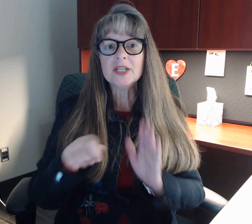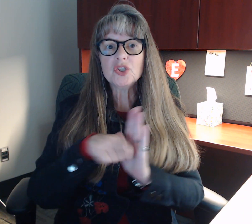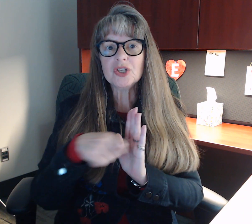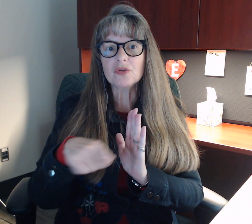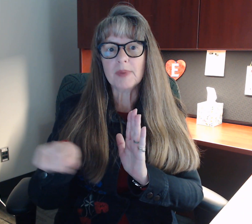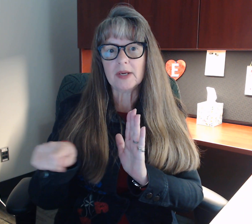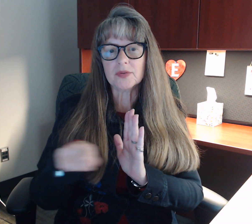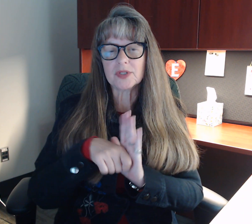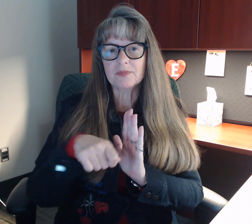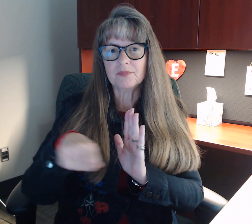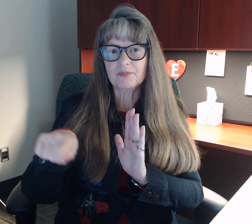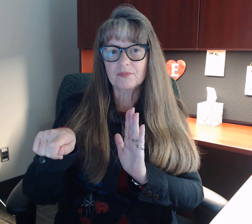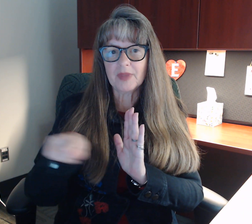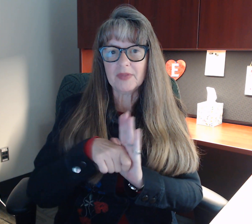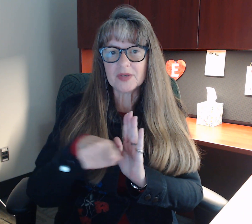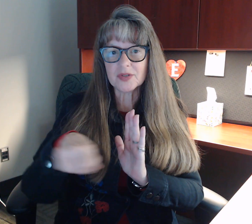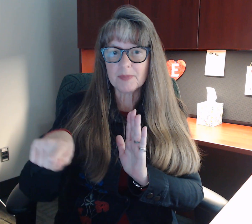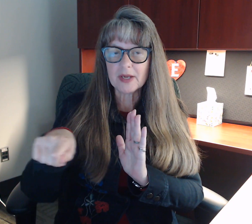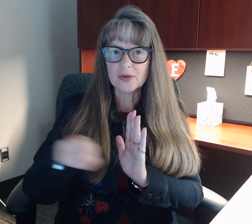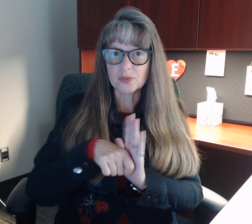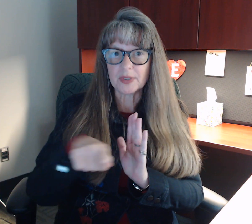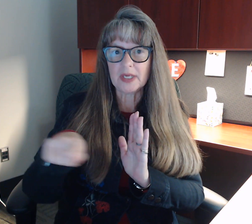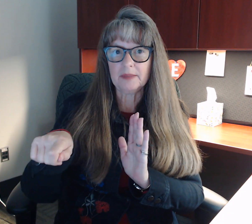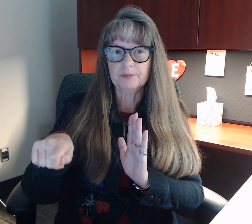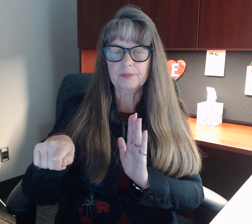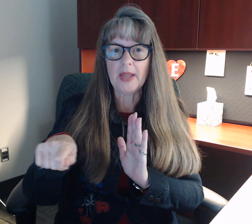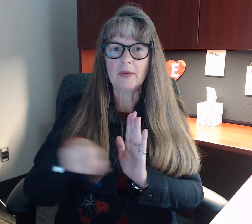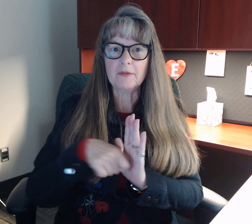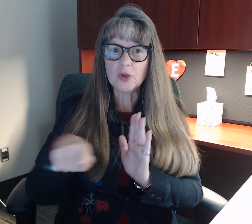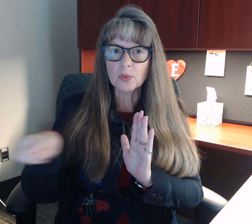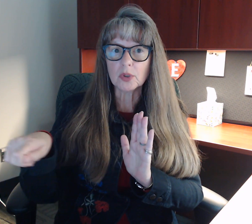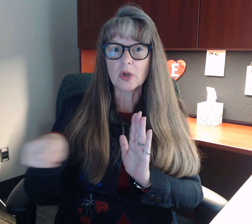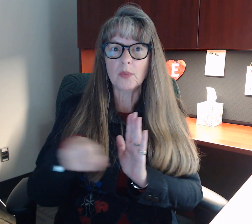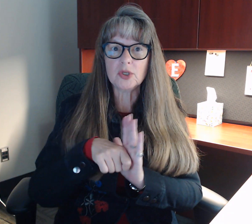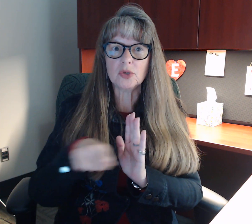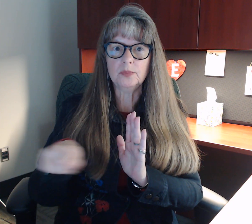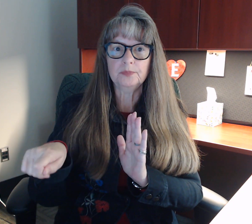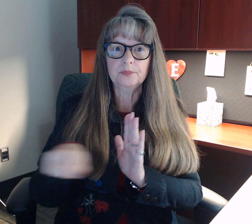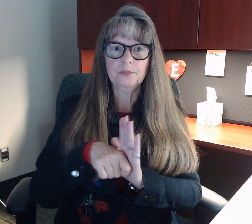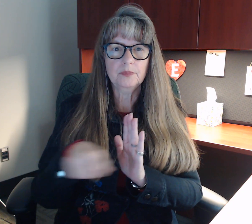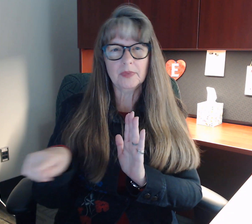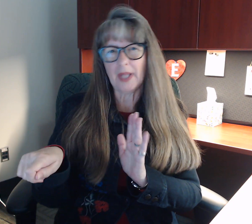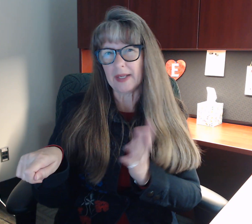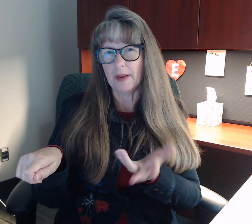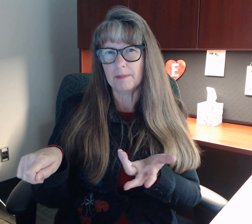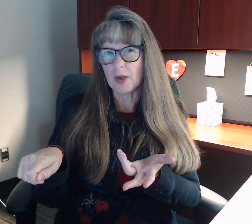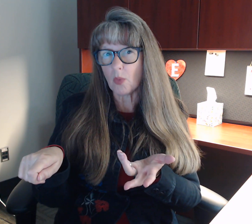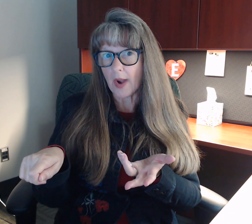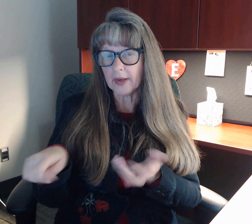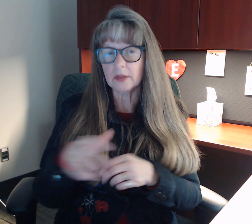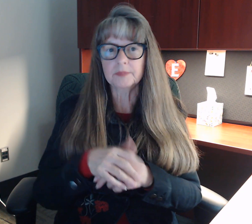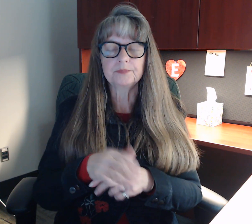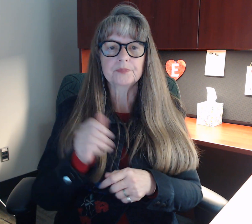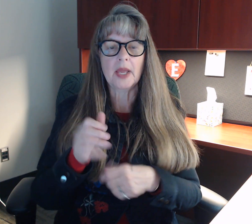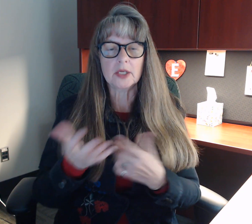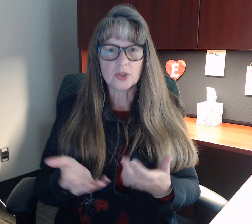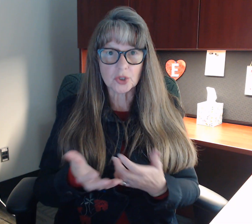Jingle bells, and this is bells ringing. Now, if you were going to like a bell choir at a